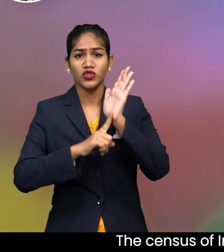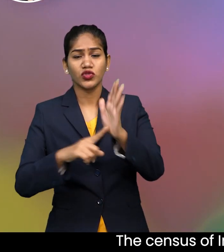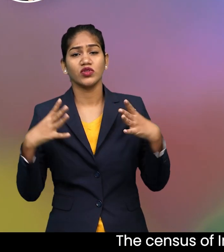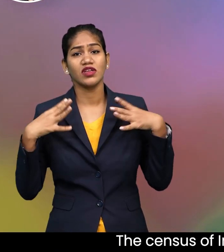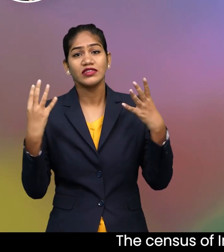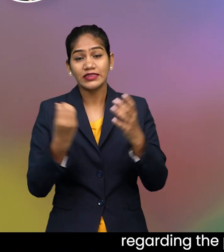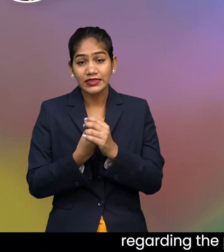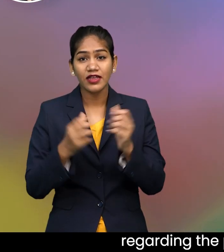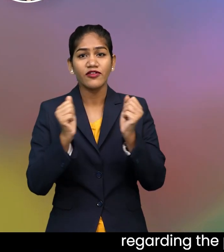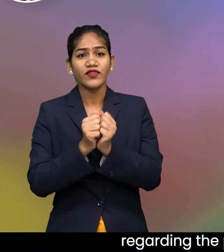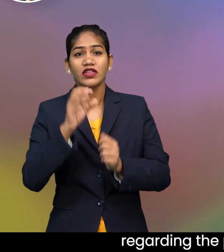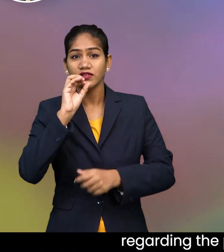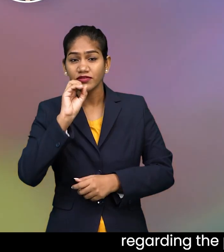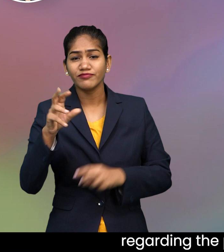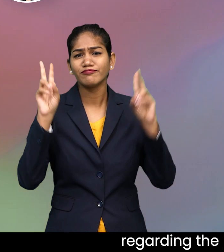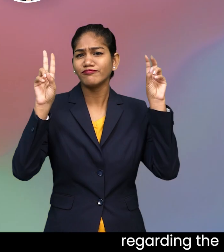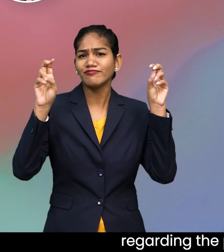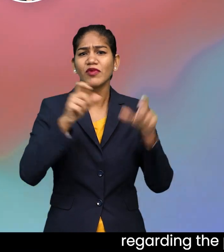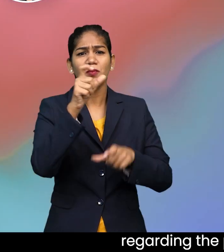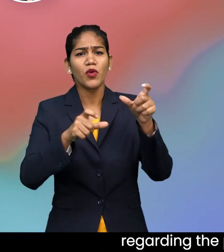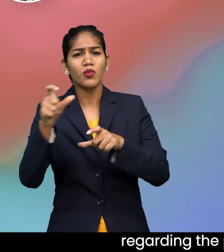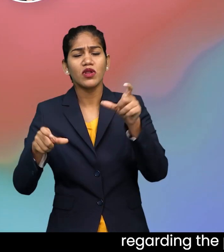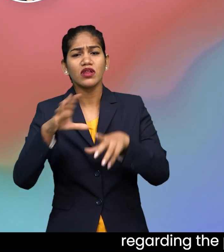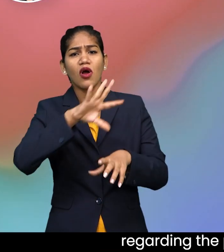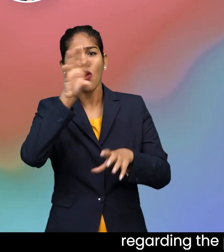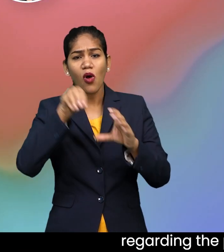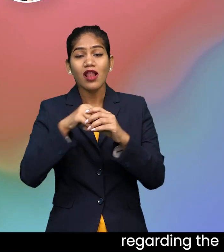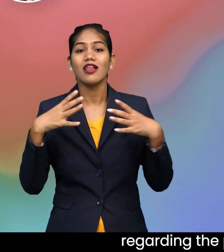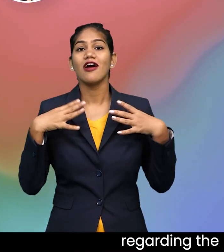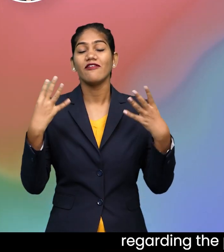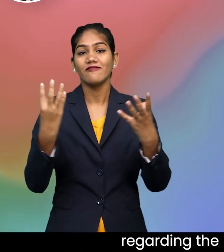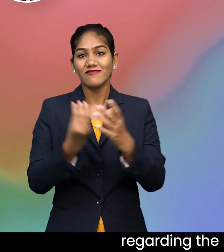information regarding the population of our country.